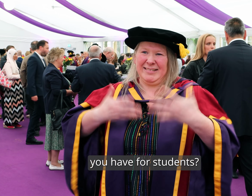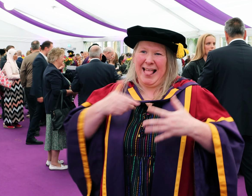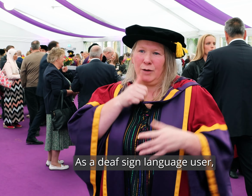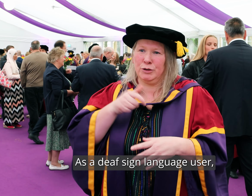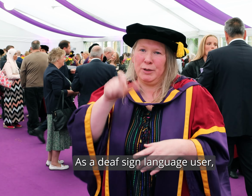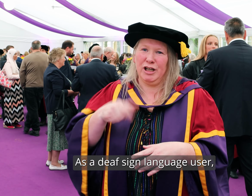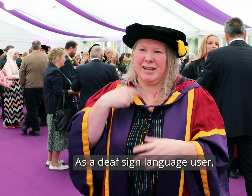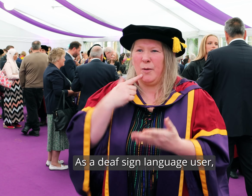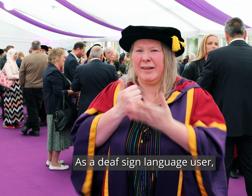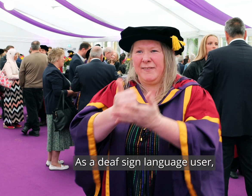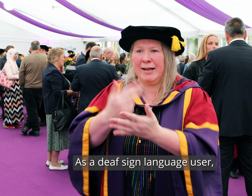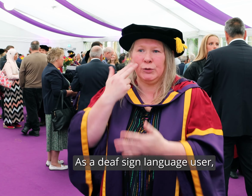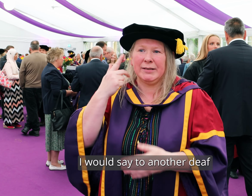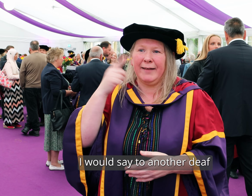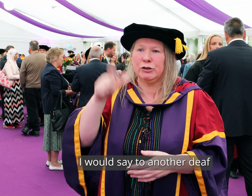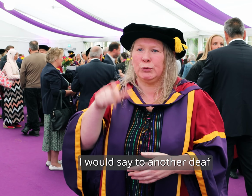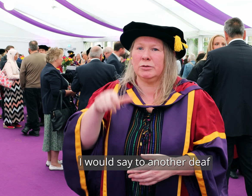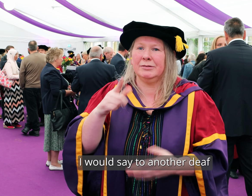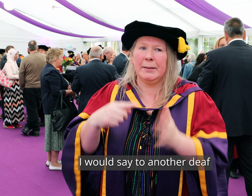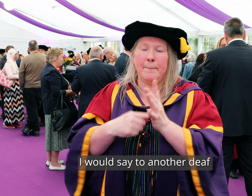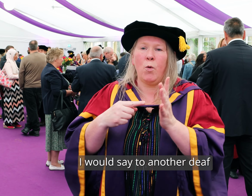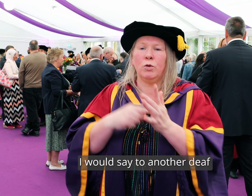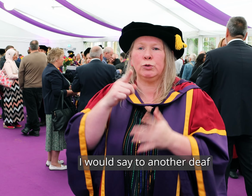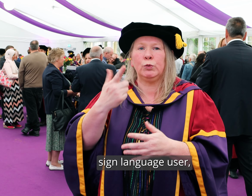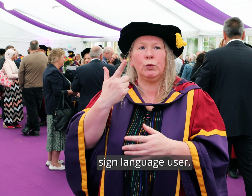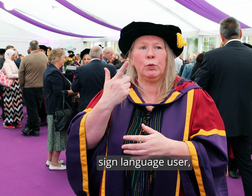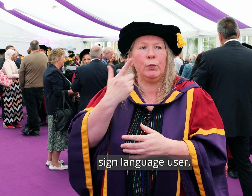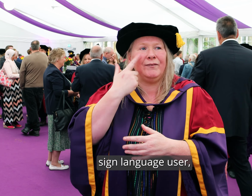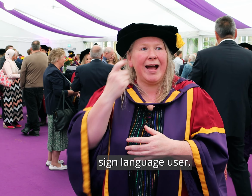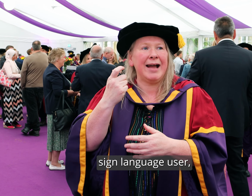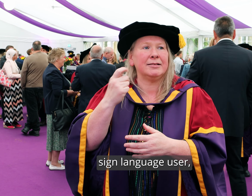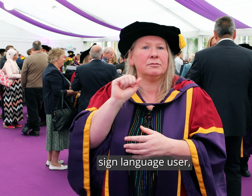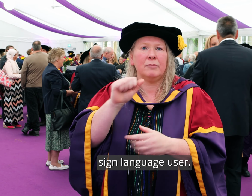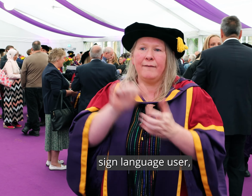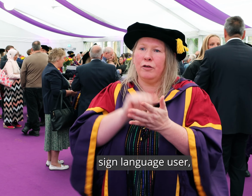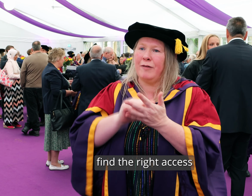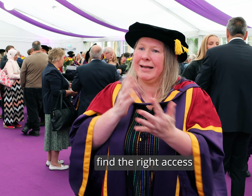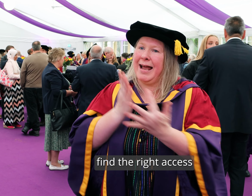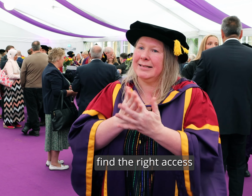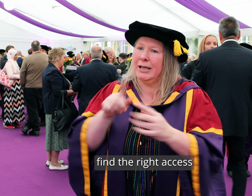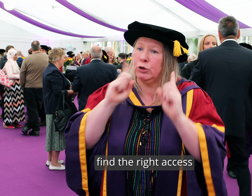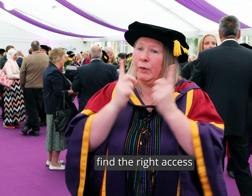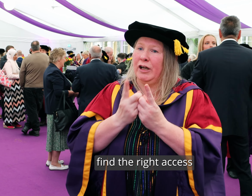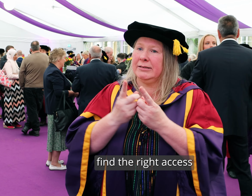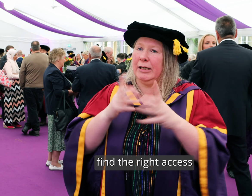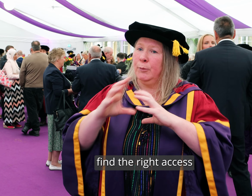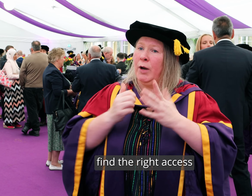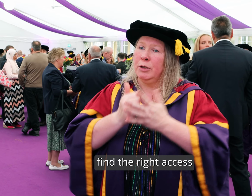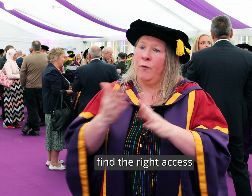As a deaf sign language user, I would say to another deaf sign language user, find the right